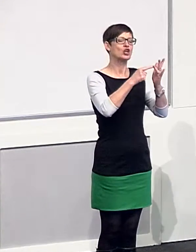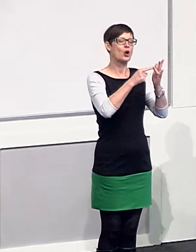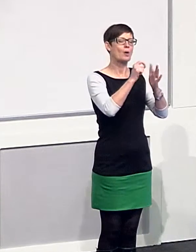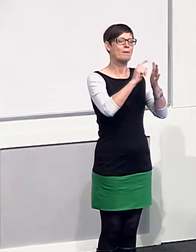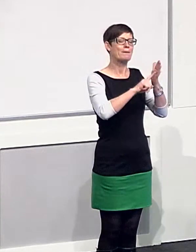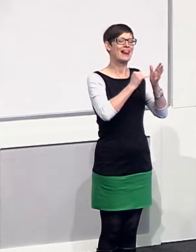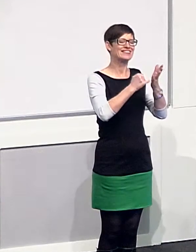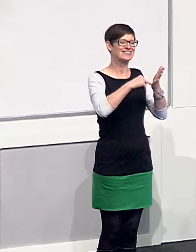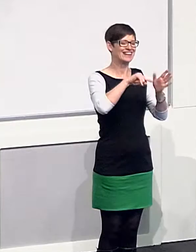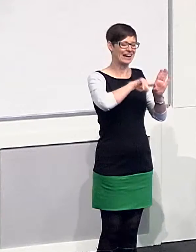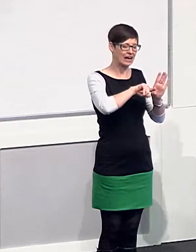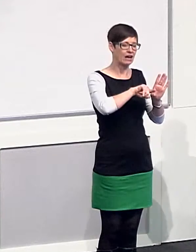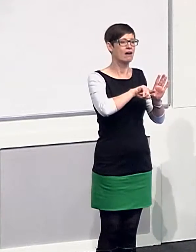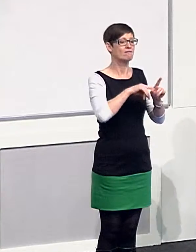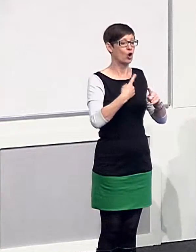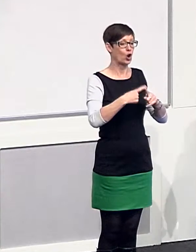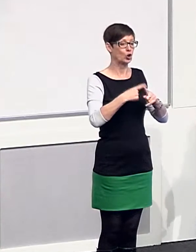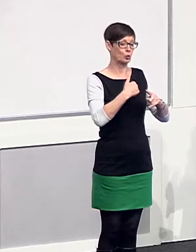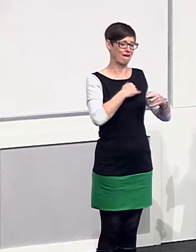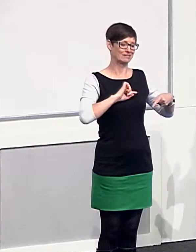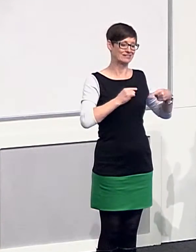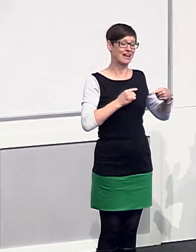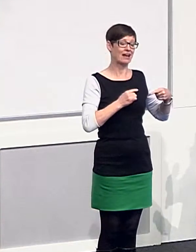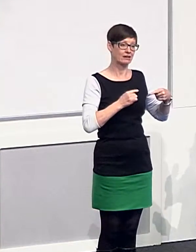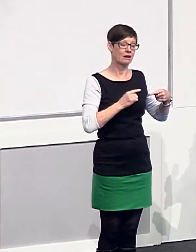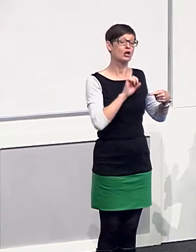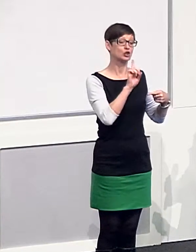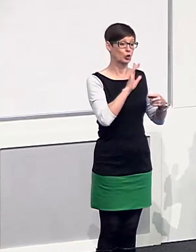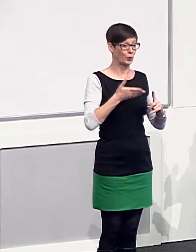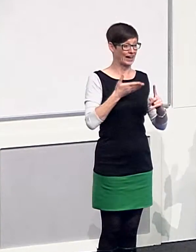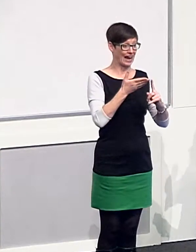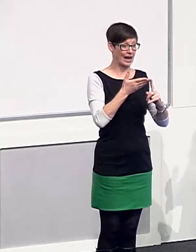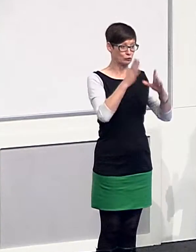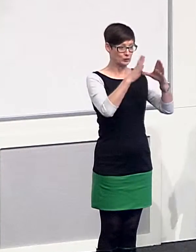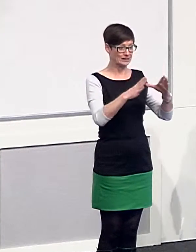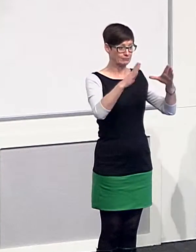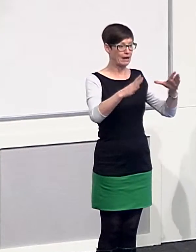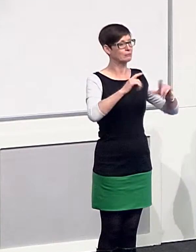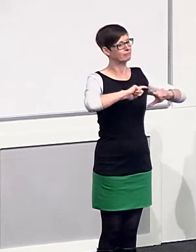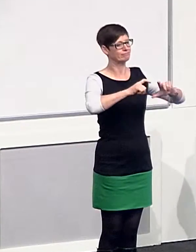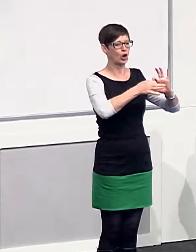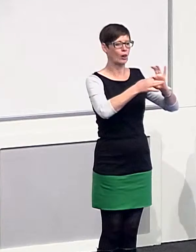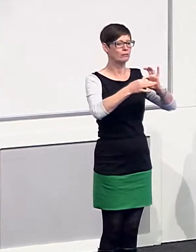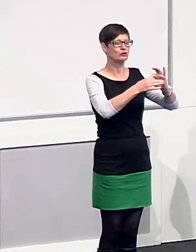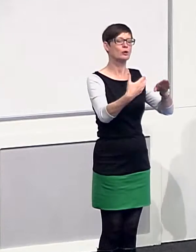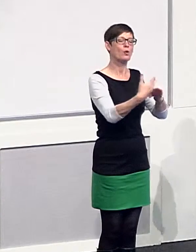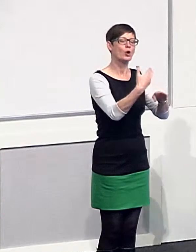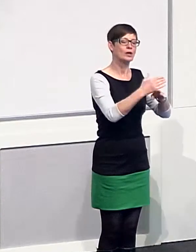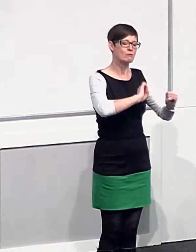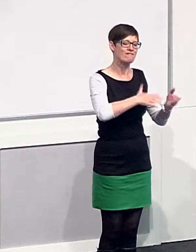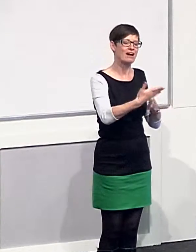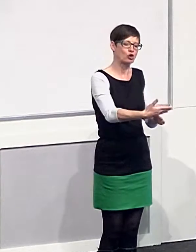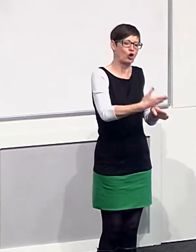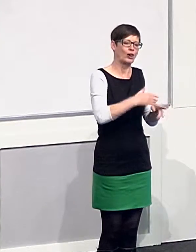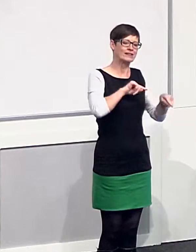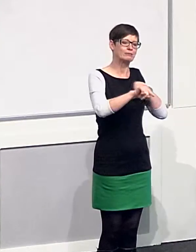country. And one of our goals is to expand that by continued collaborative working to provide early specialist treatment